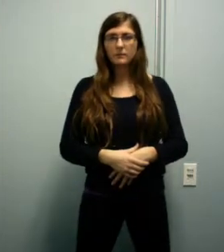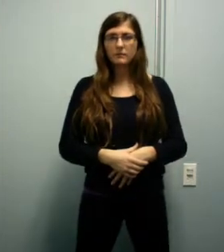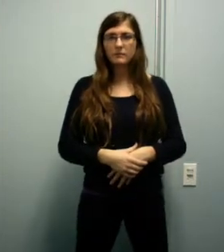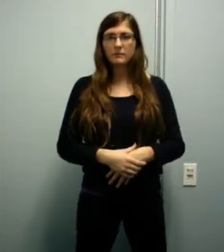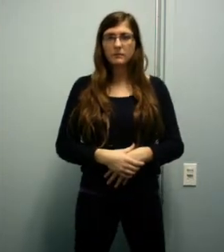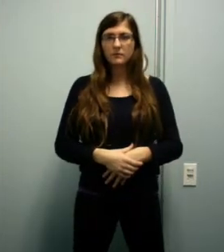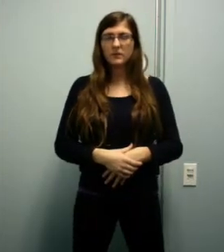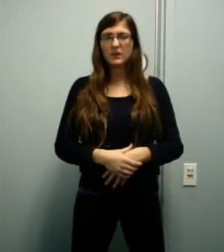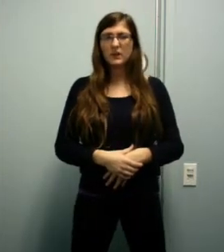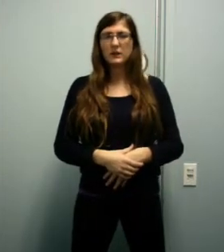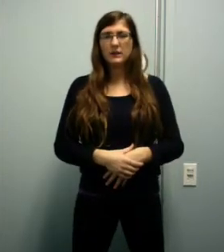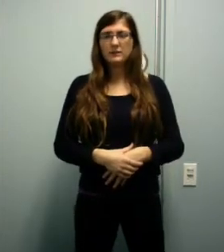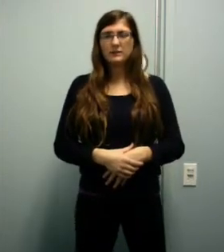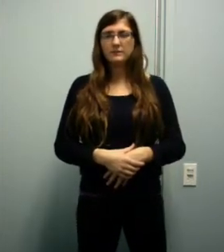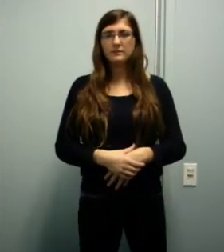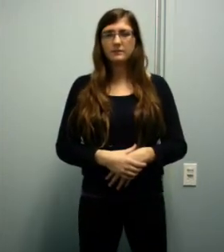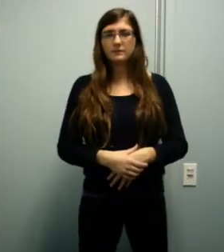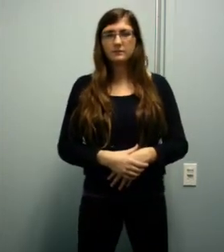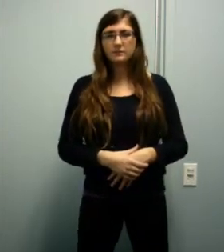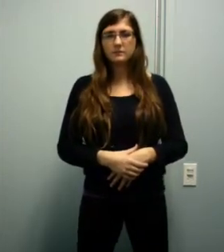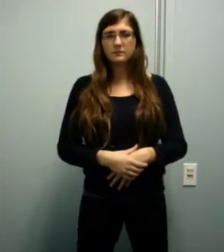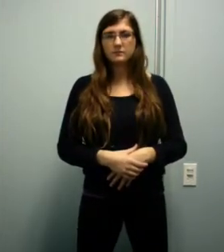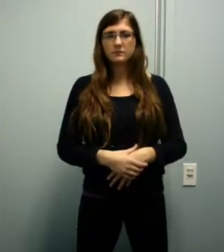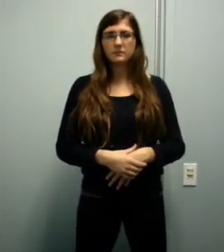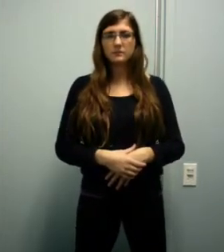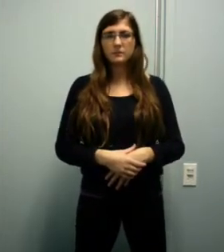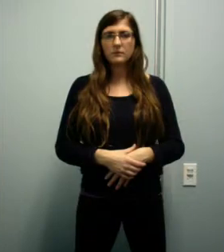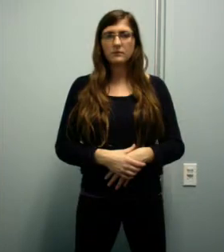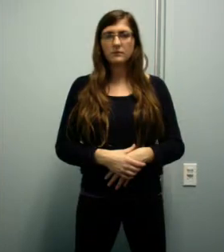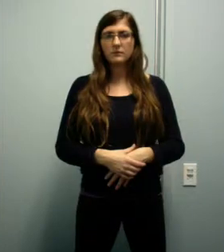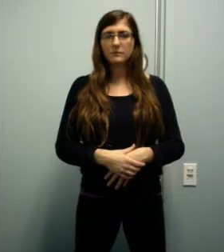language training, interpreting skills, and translations and publications.